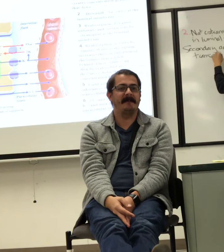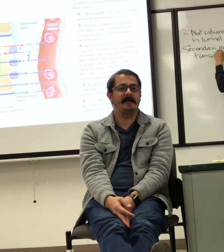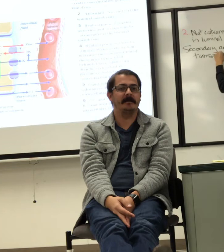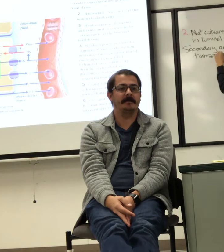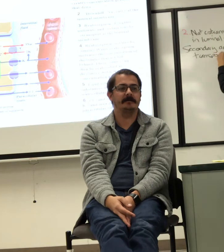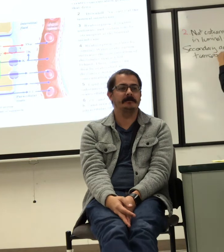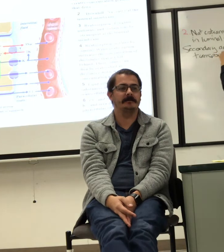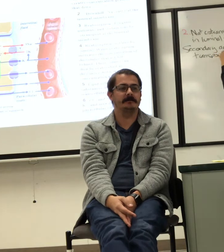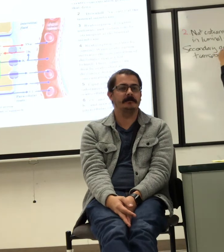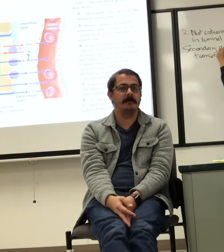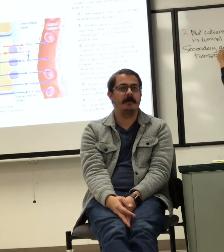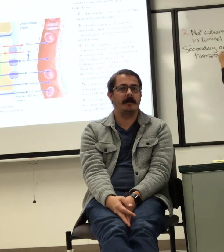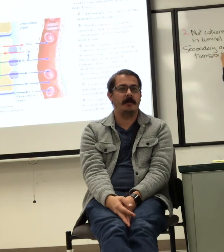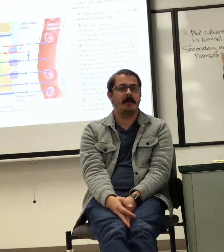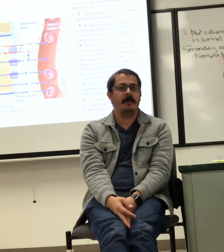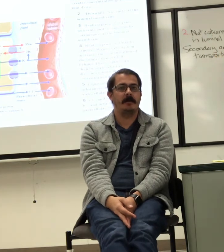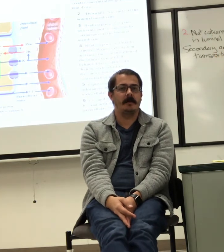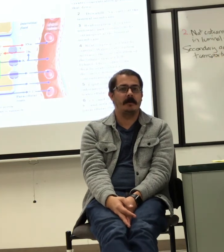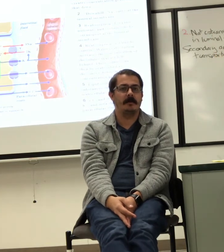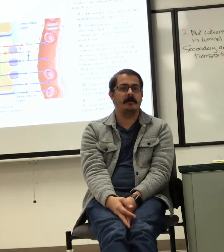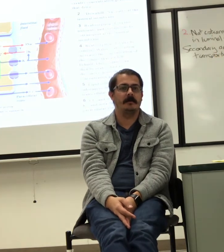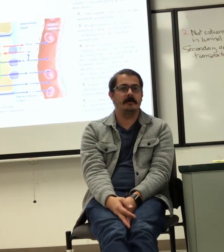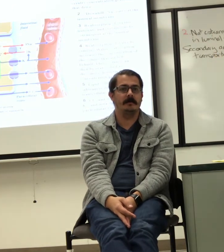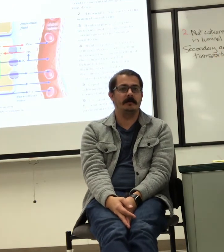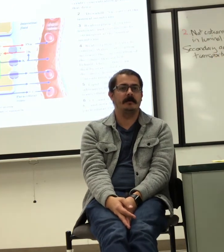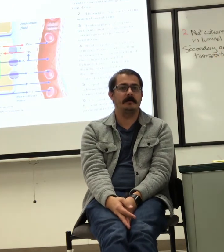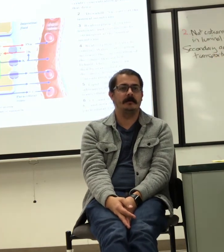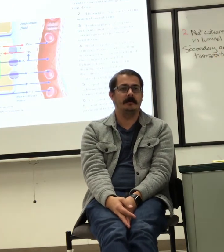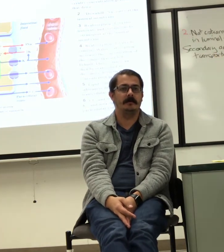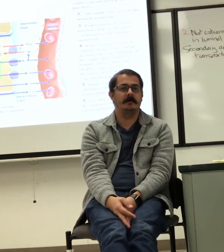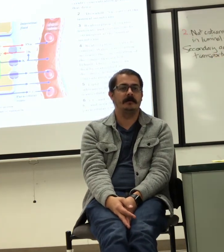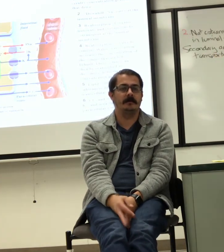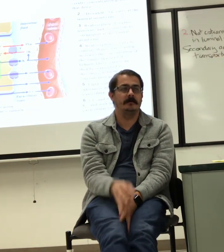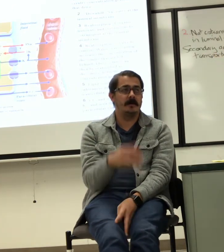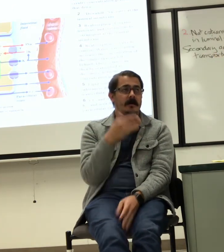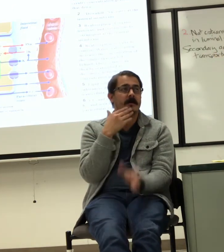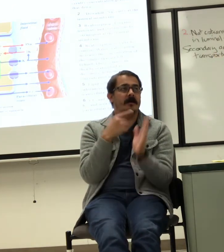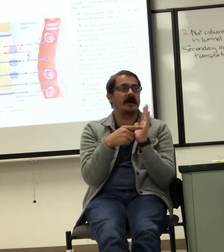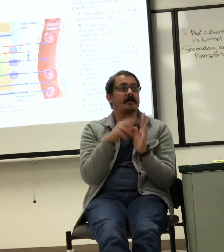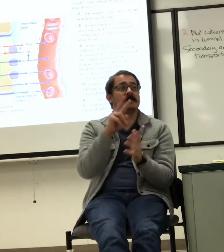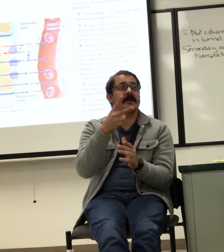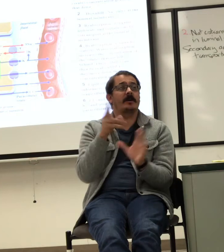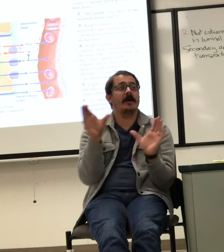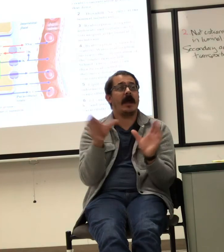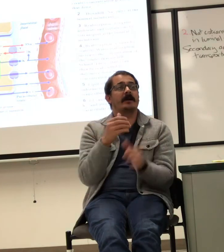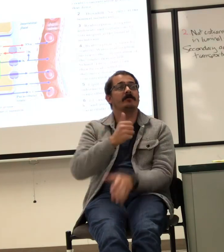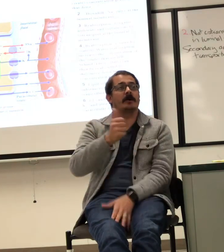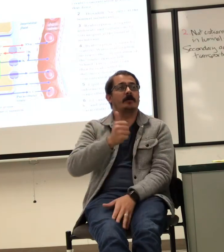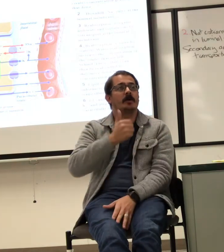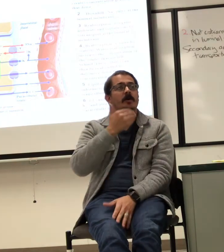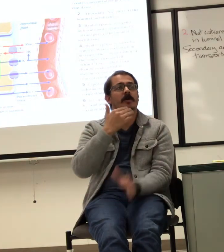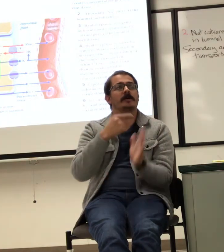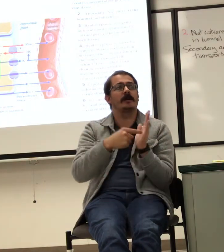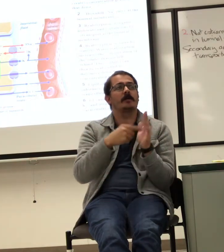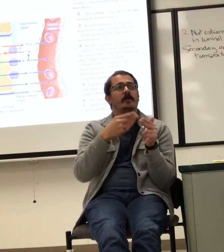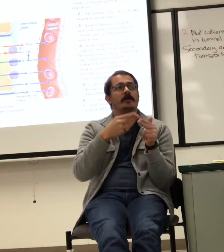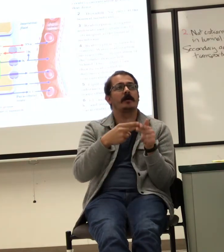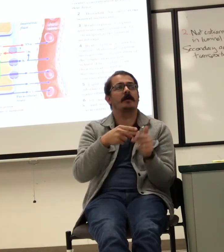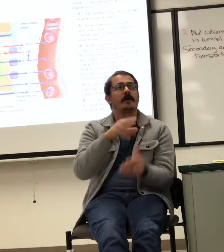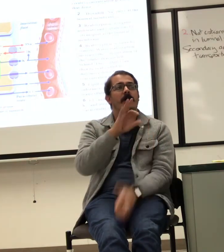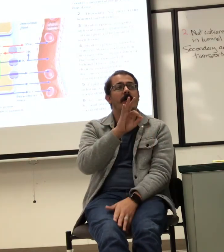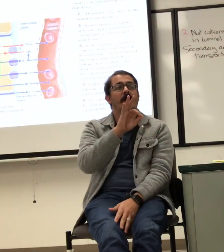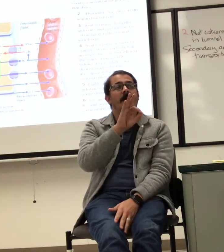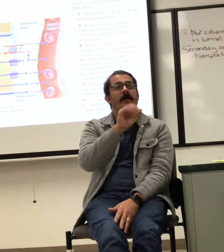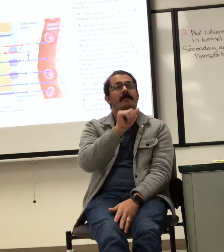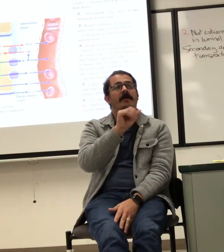This is a good example of a secondary active transporter is a good example of what we call the